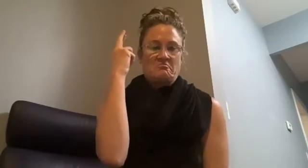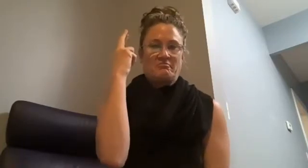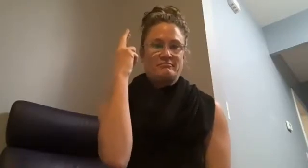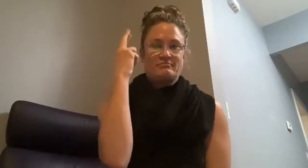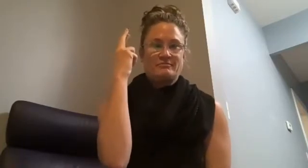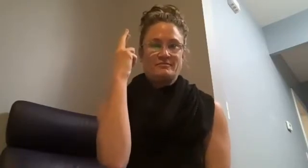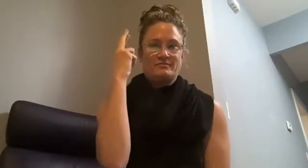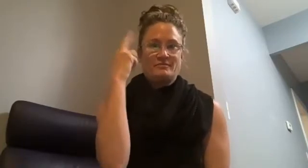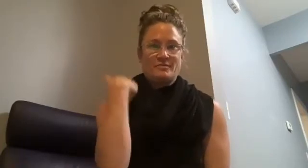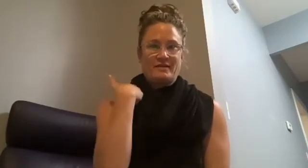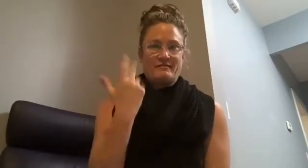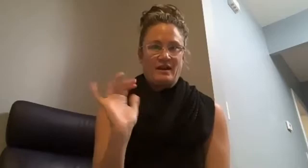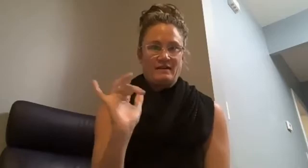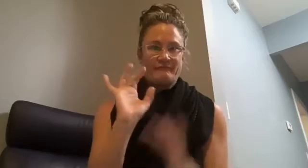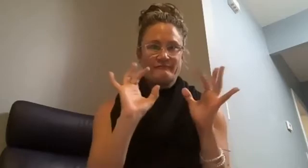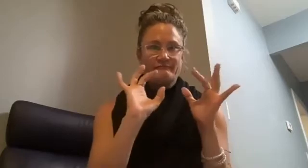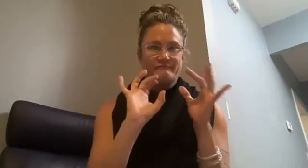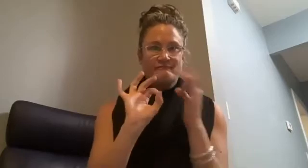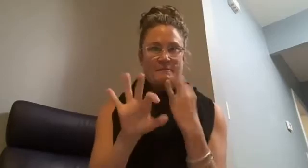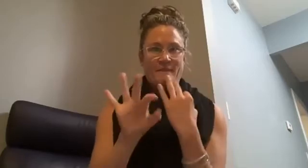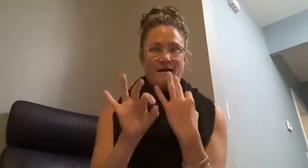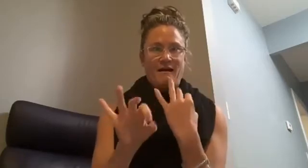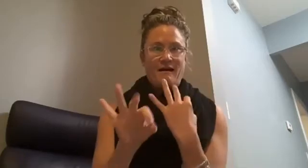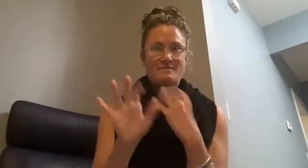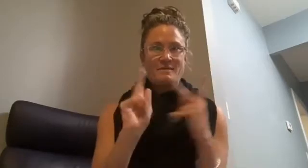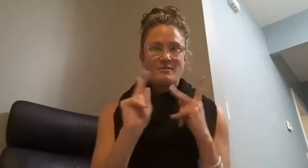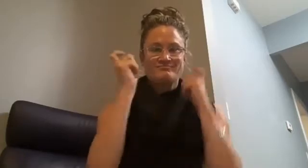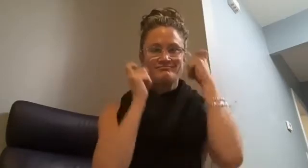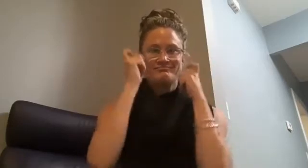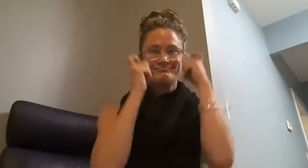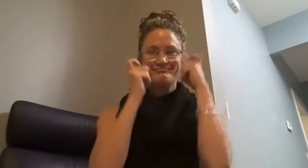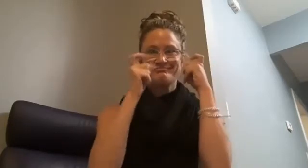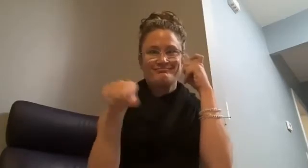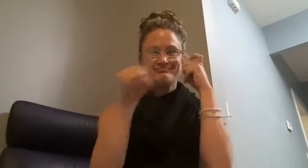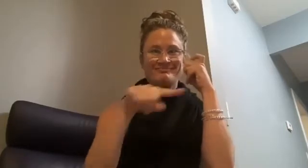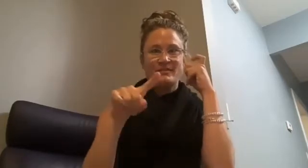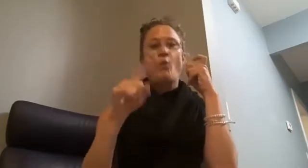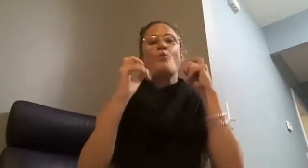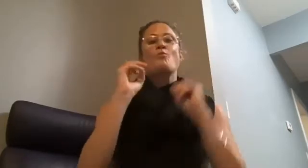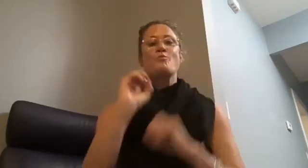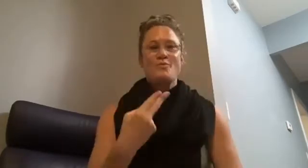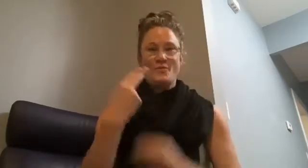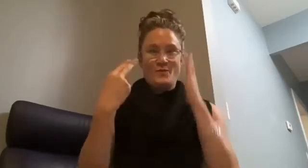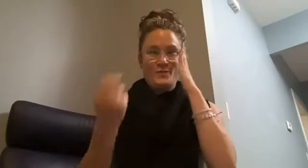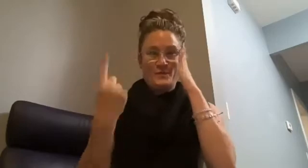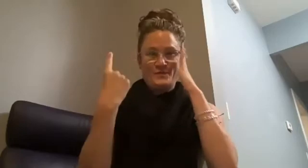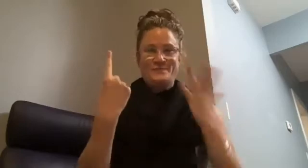sort of instantaneous feedback, it's often just people's expressions that kind of help give you life. And so as a form of showing up to